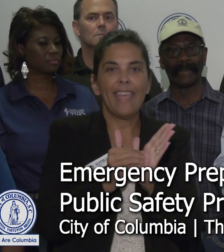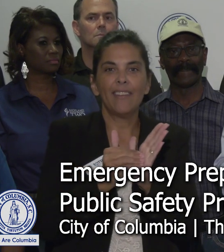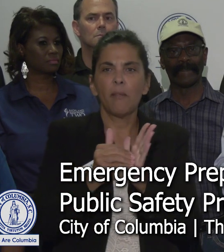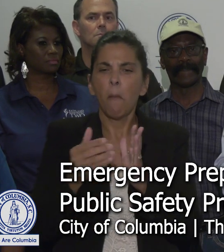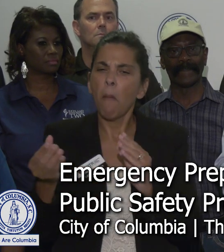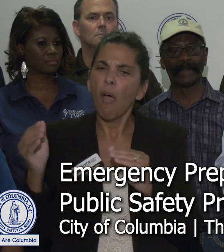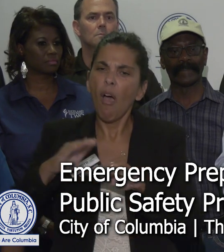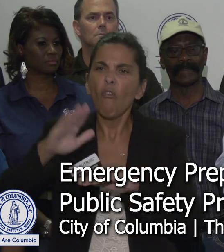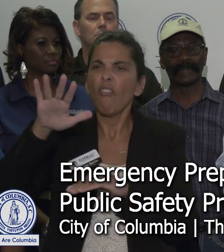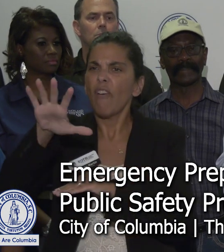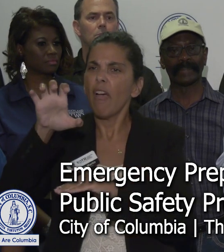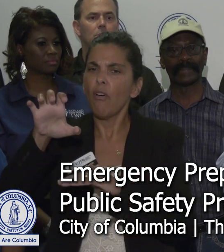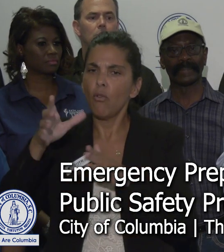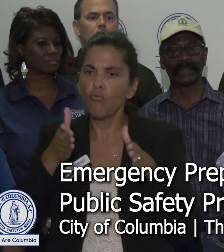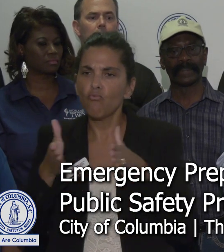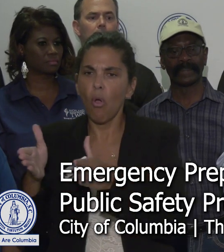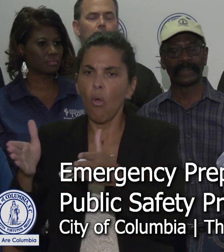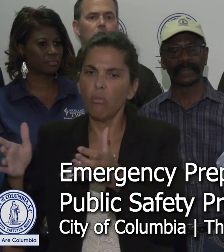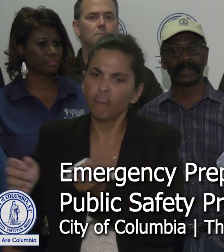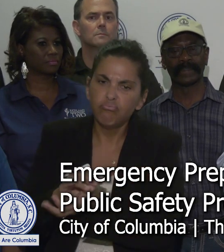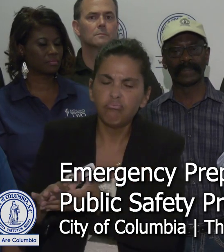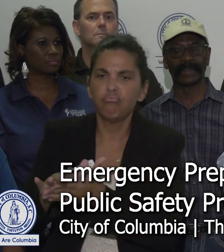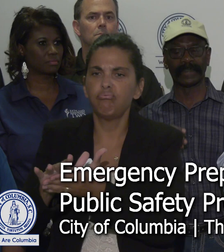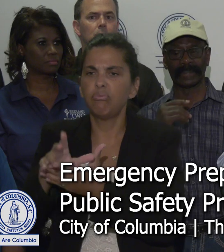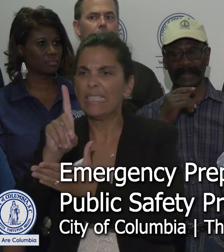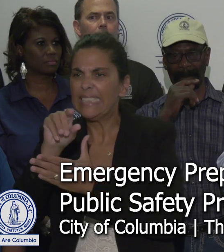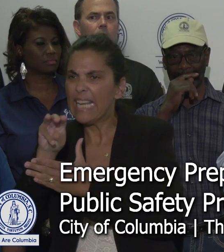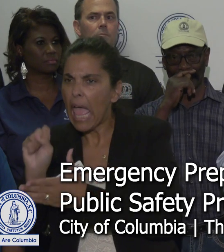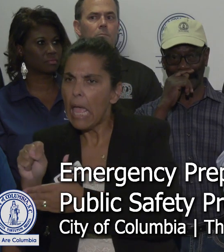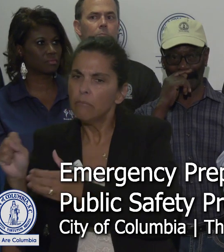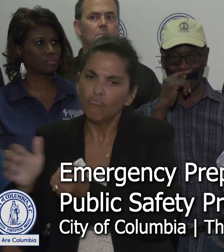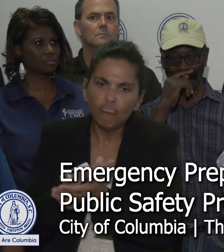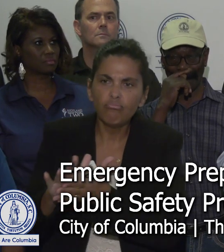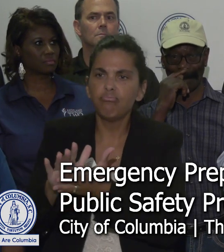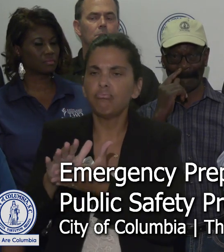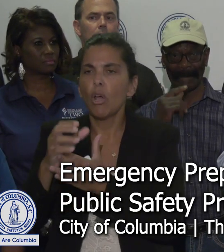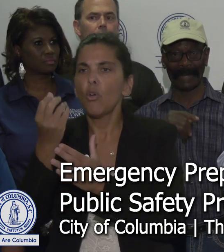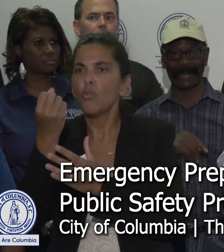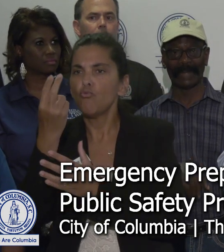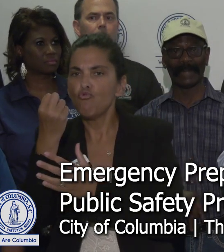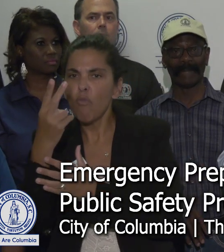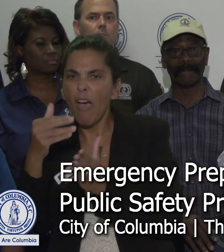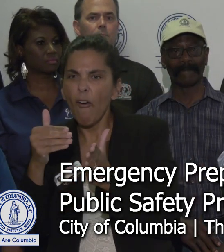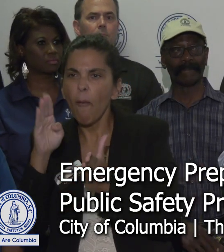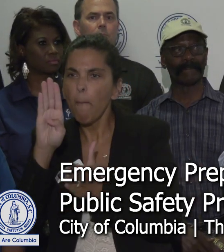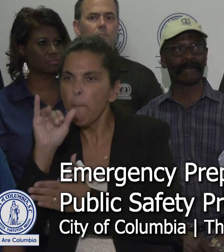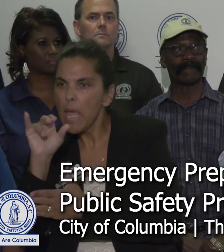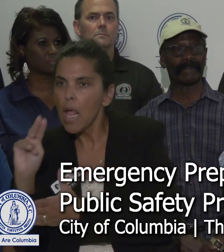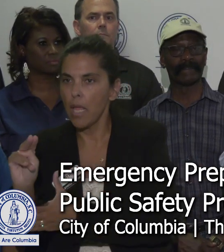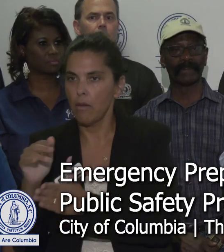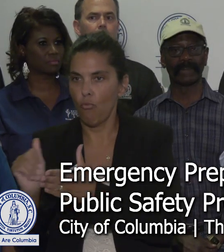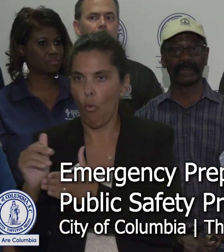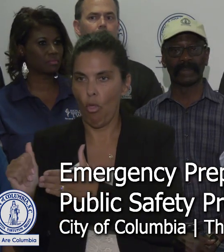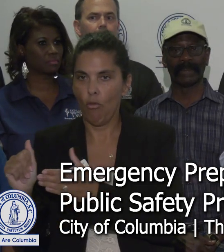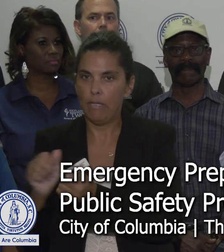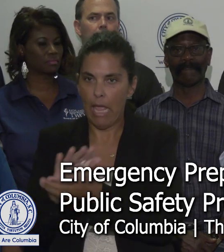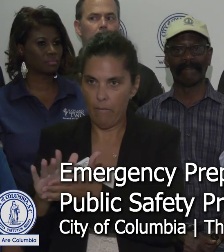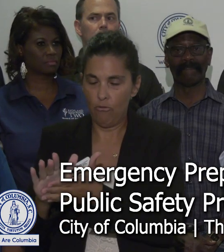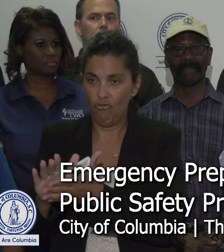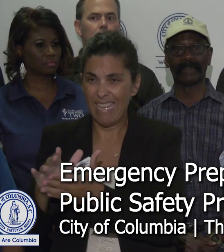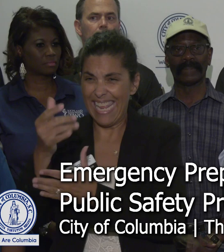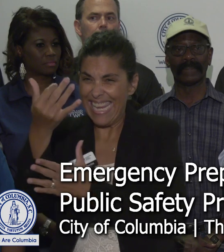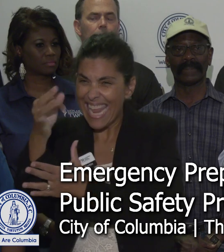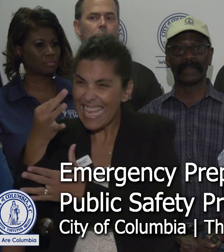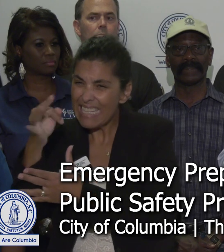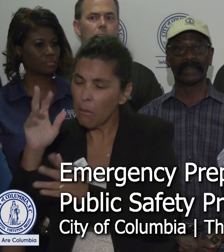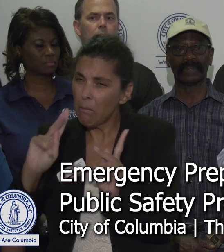out, dozens of dams, $12 billion worth of damage to our state, and losing 19 precious lives is a lesson that you gotta learn from. If you